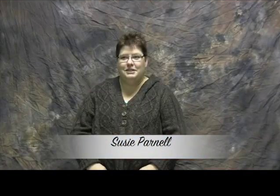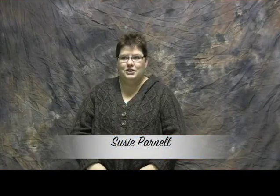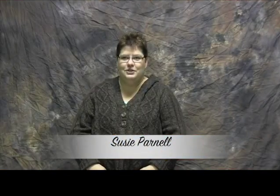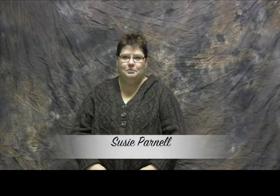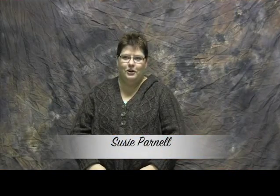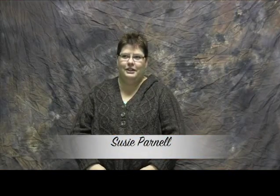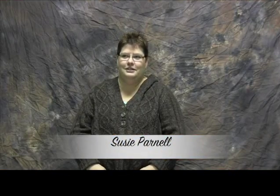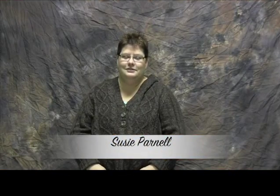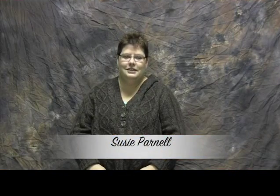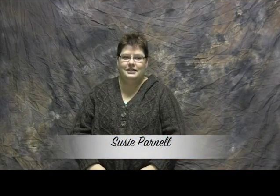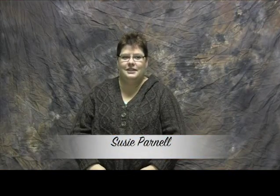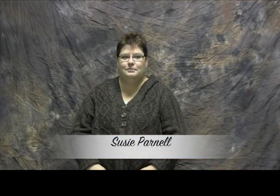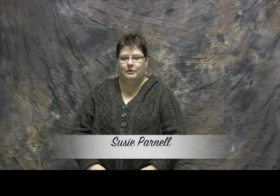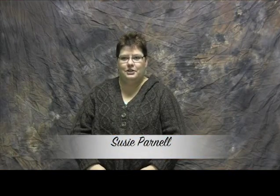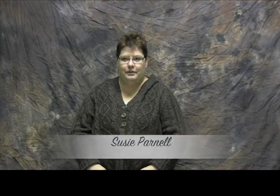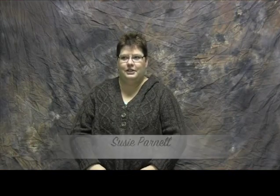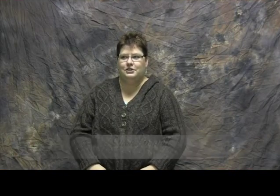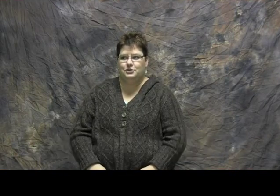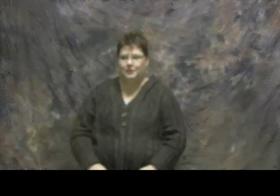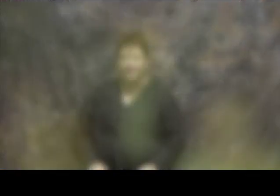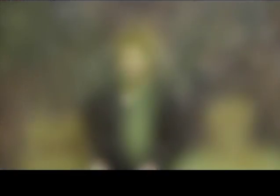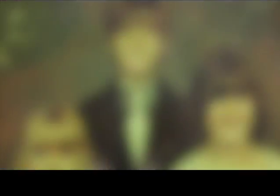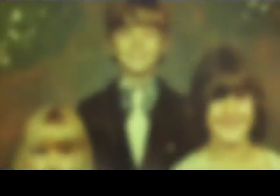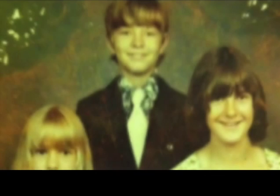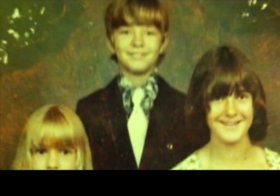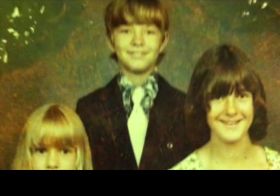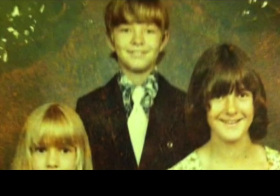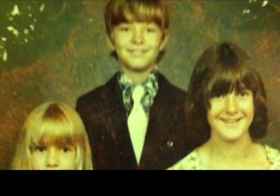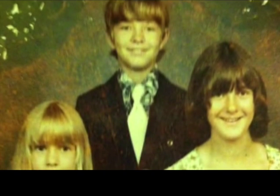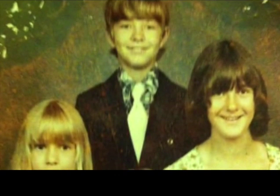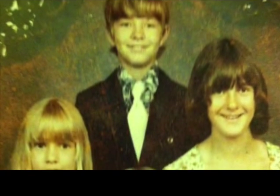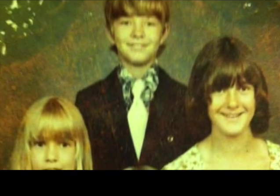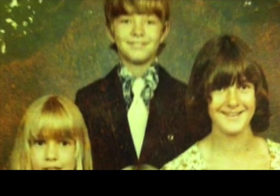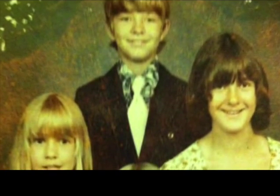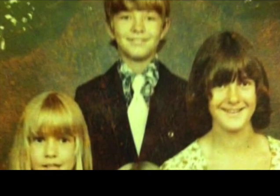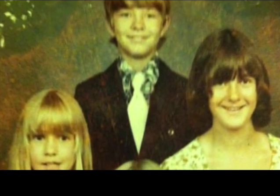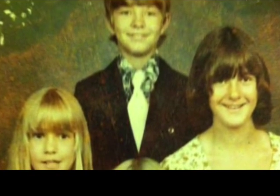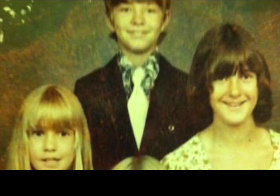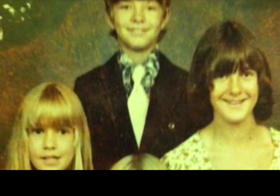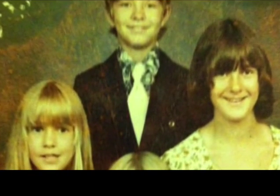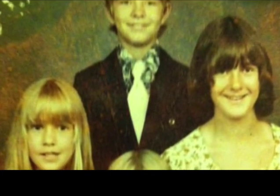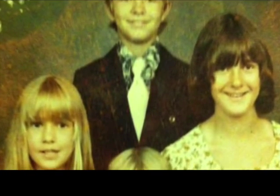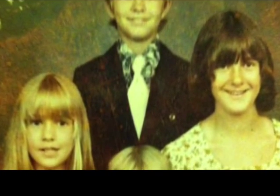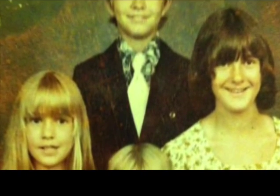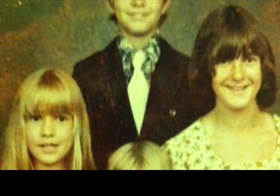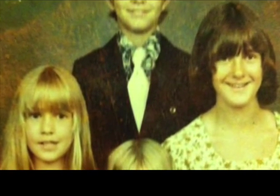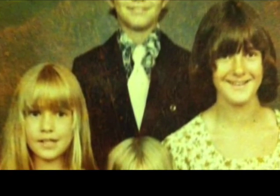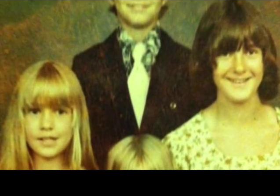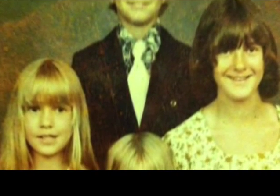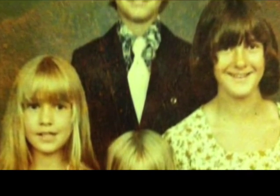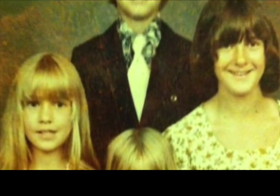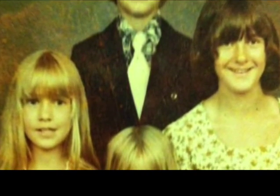My name is Susie Parnell, and this is my resurrection story. I was born and raised in McEwen, Tennessee. I'm the youngest of four children. I